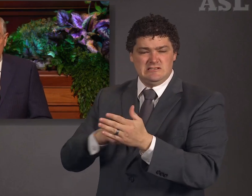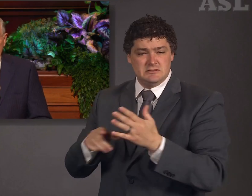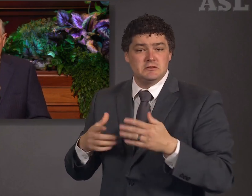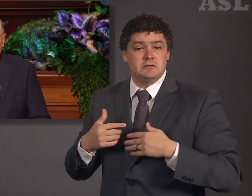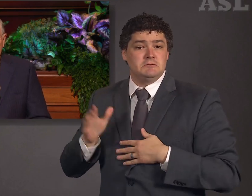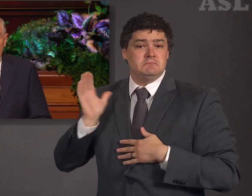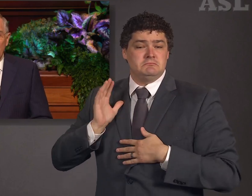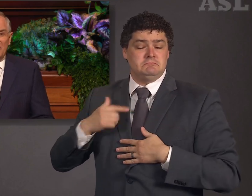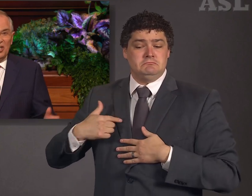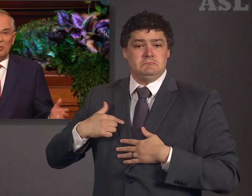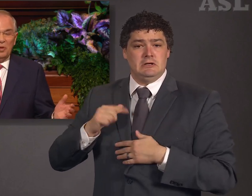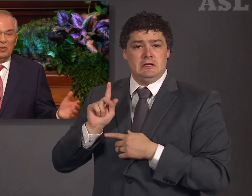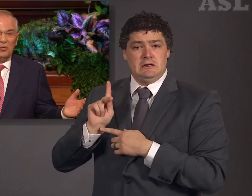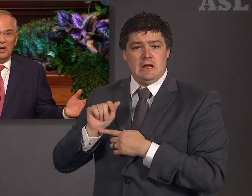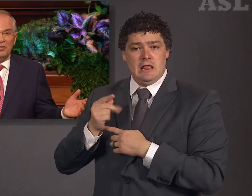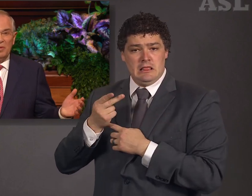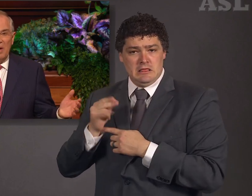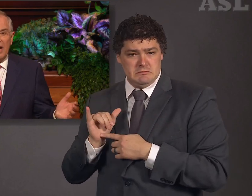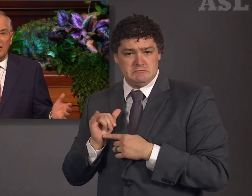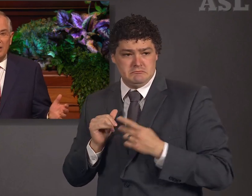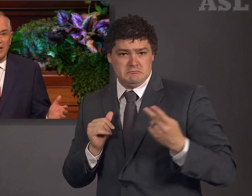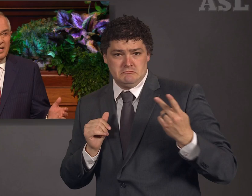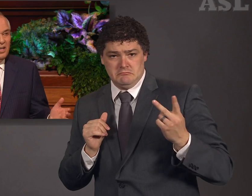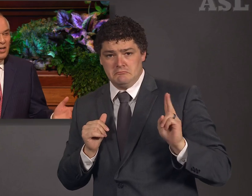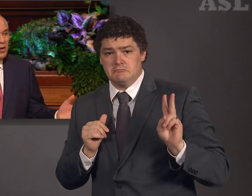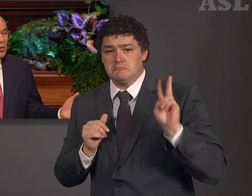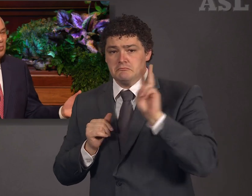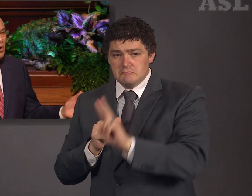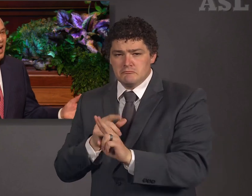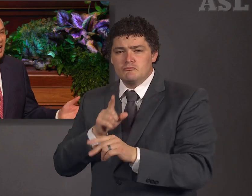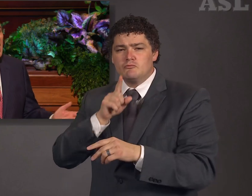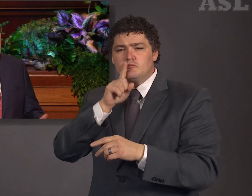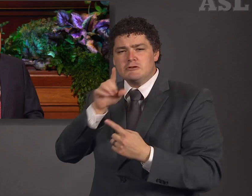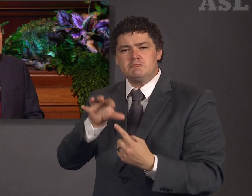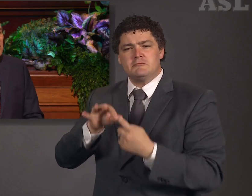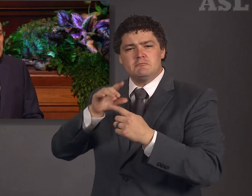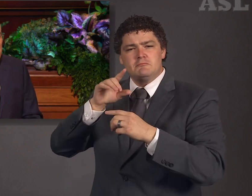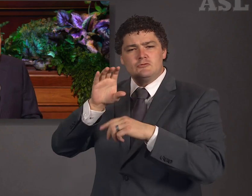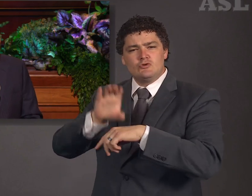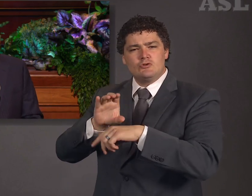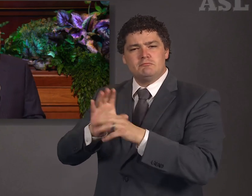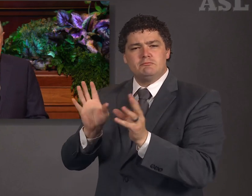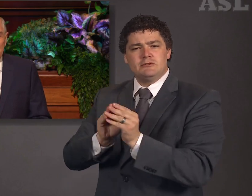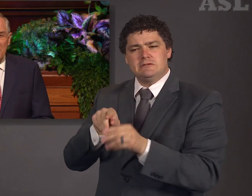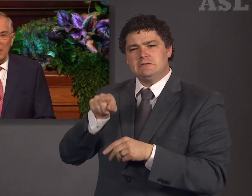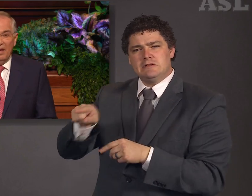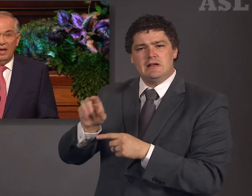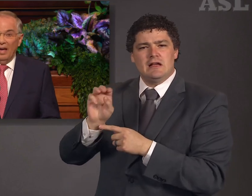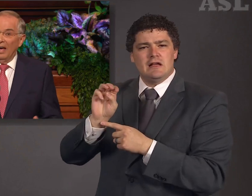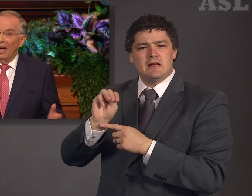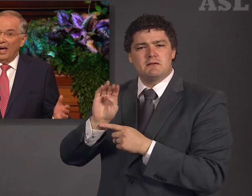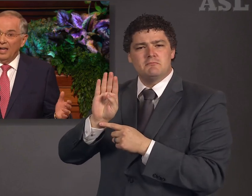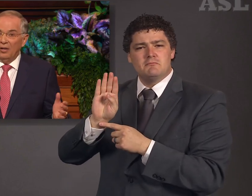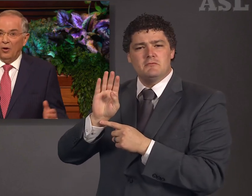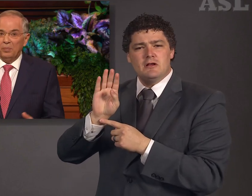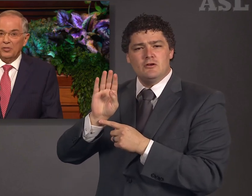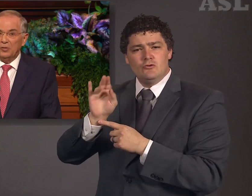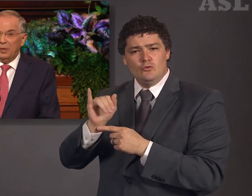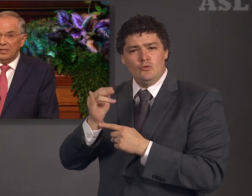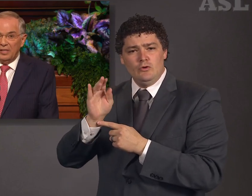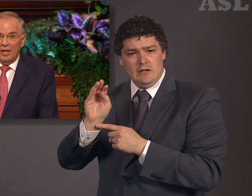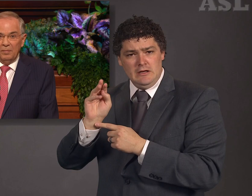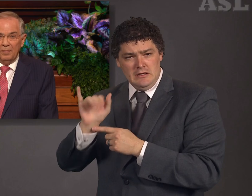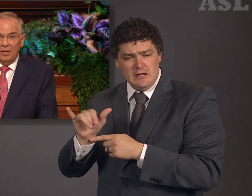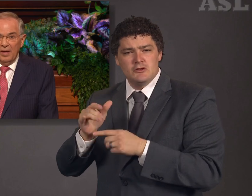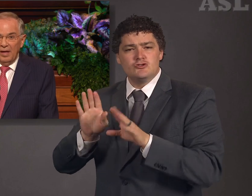Mujimai. The children were dressed immaculately with bright eyes and big smiles. I had hoped to